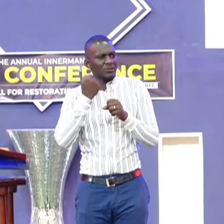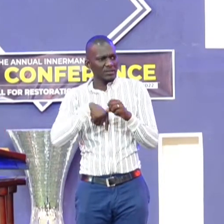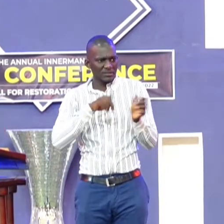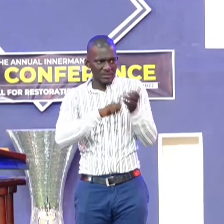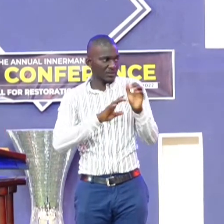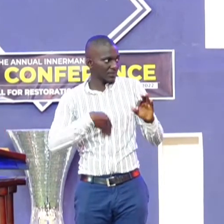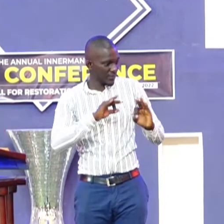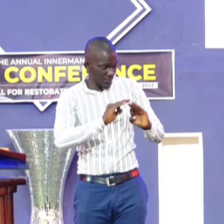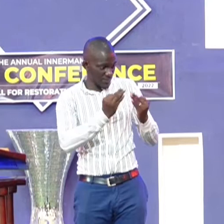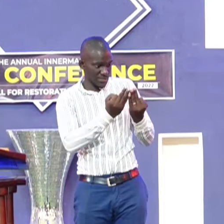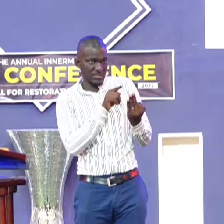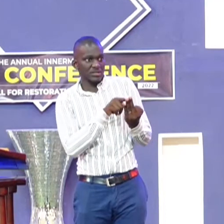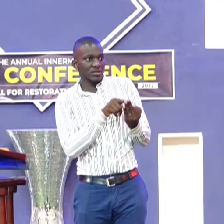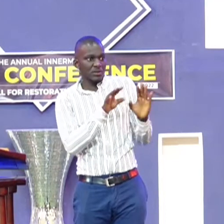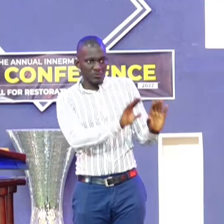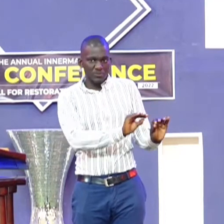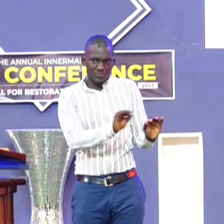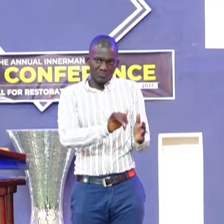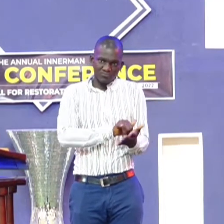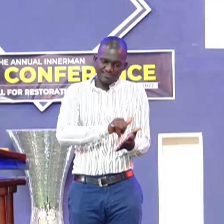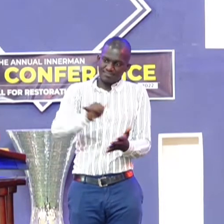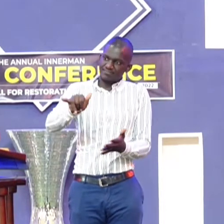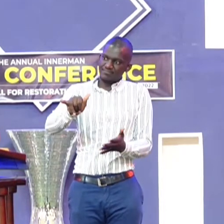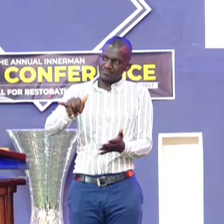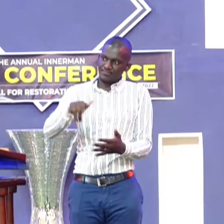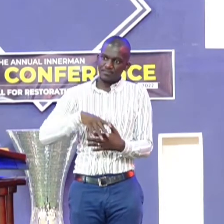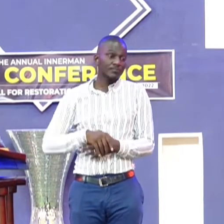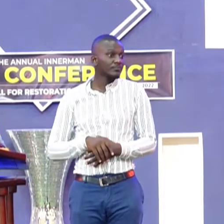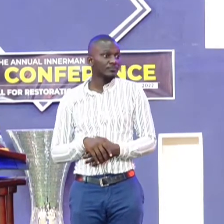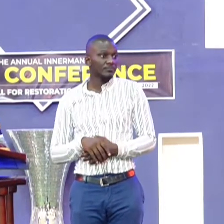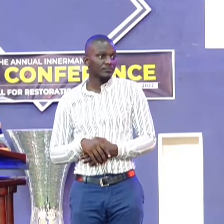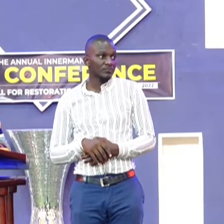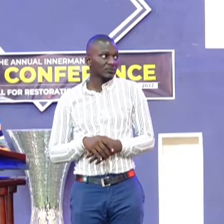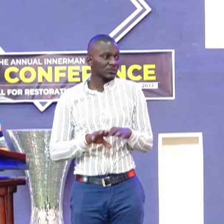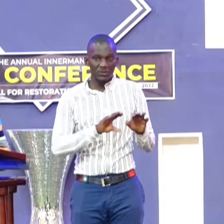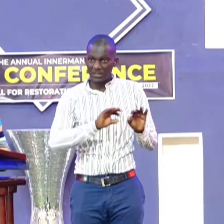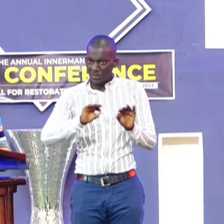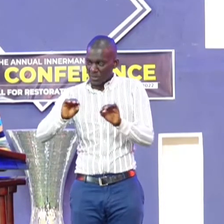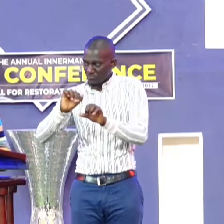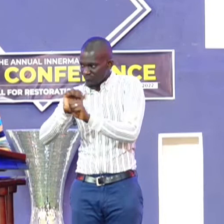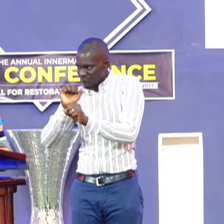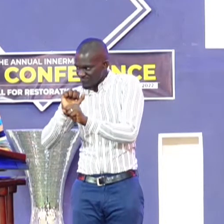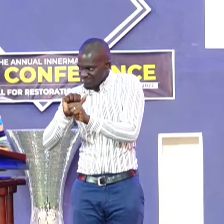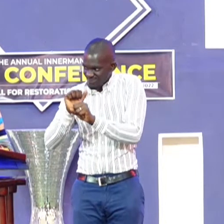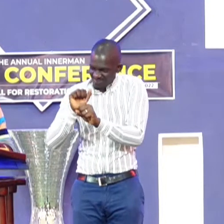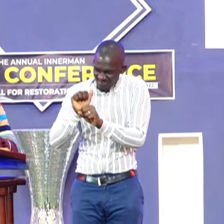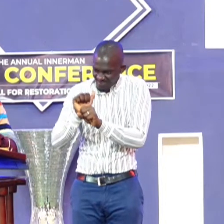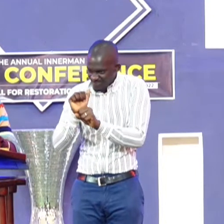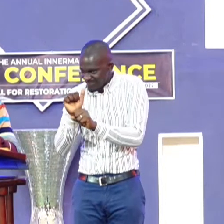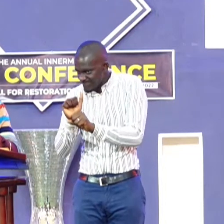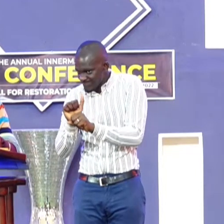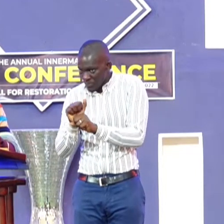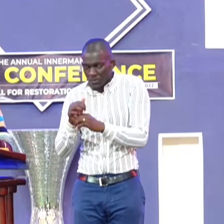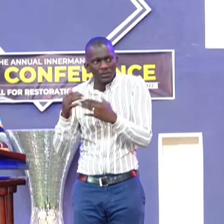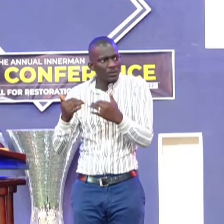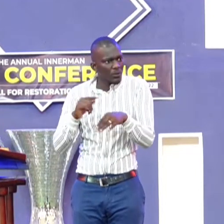me hold my family. Tugende bweru w'eggwanga. And go out of the country. Ne bagenda okuyiiya obulamu. They went to really